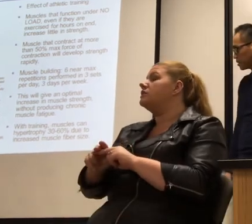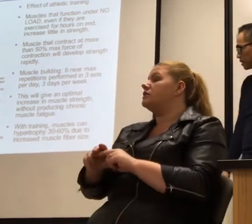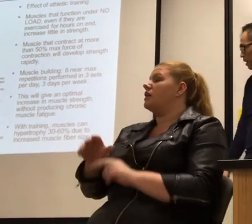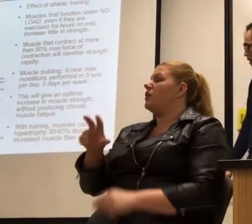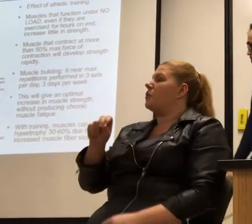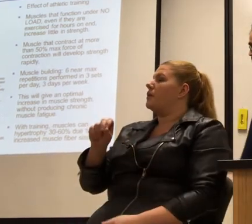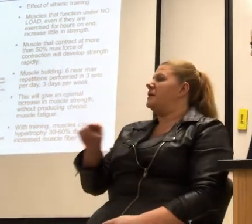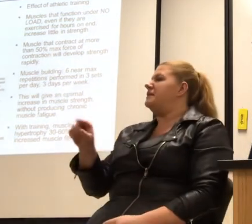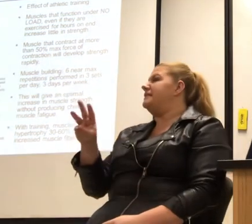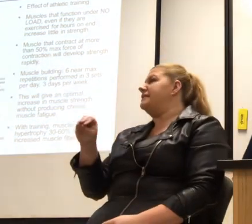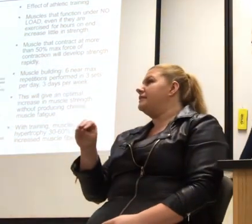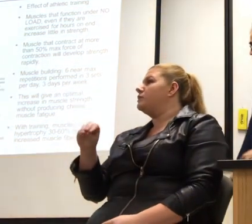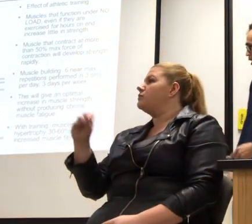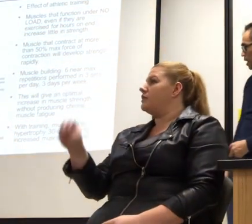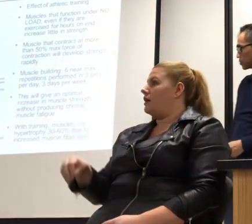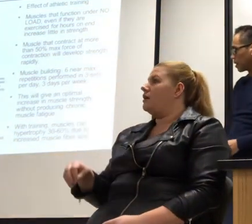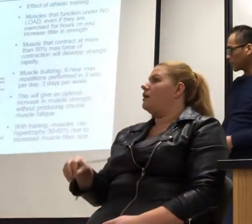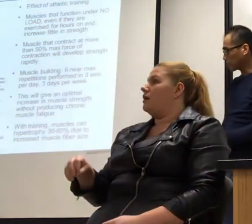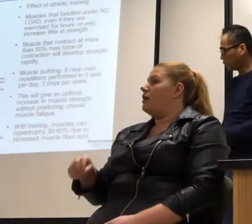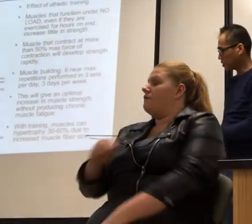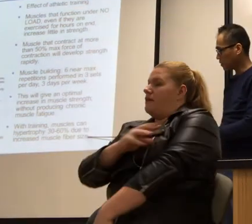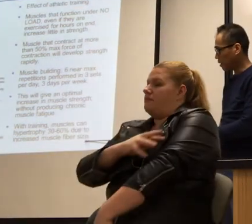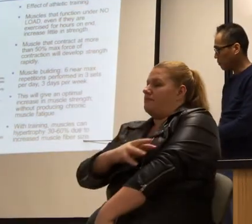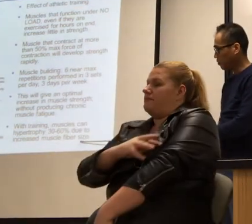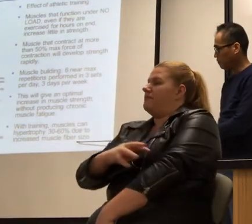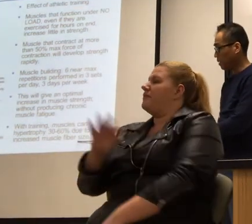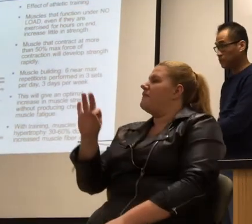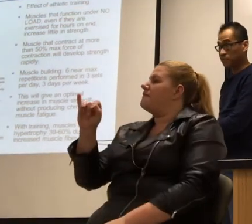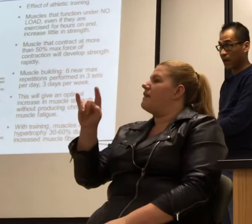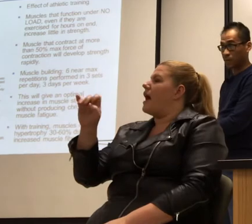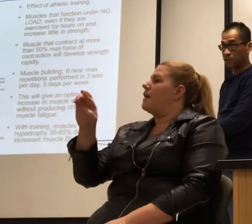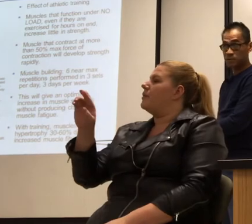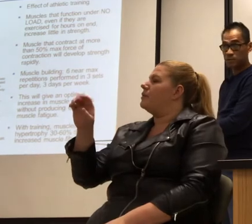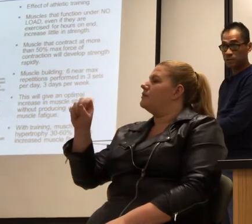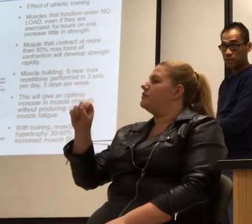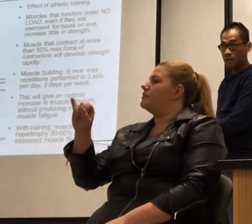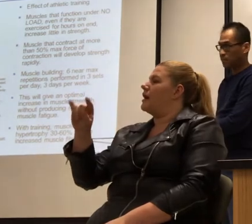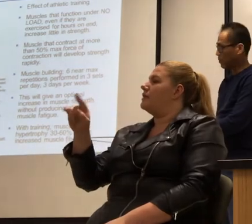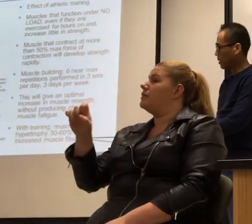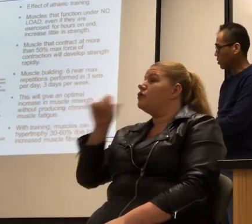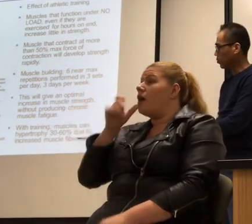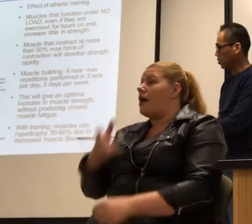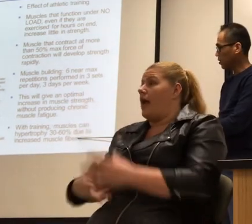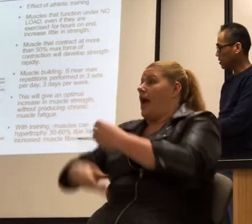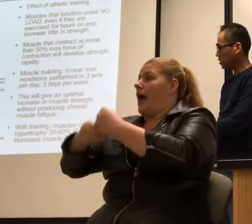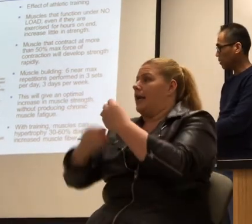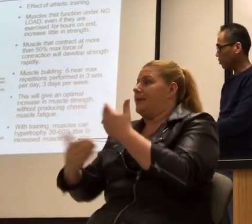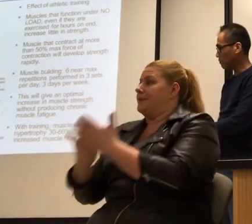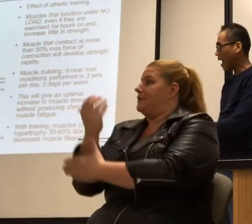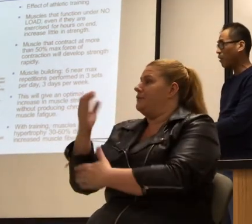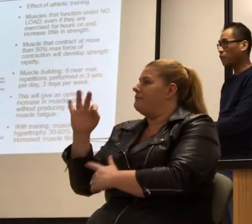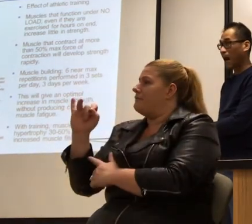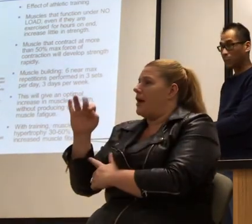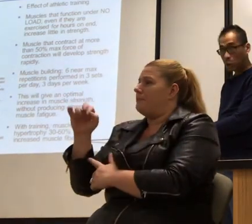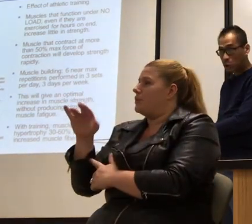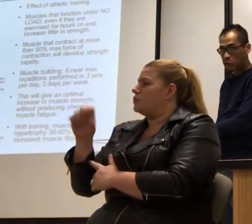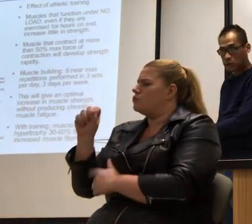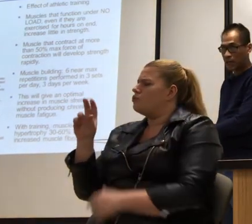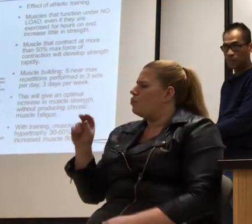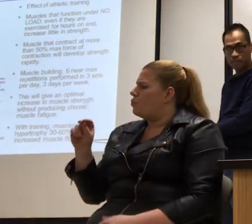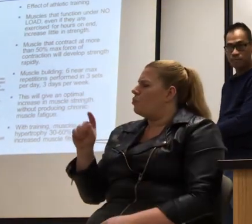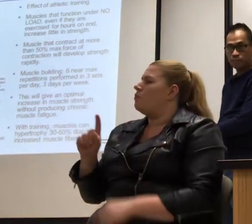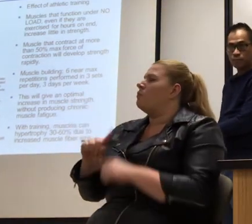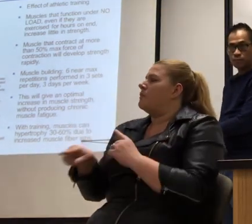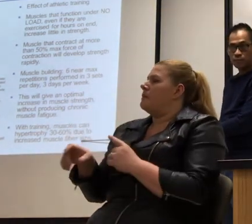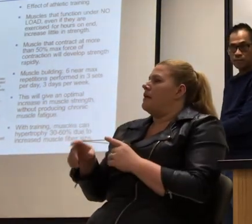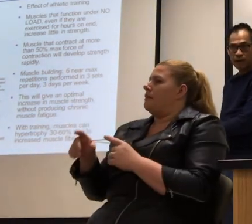to increase in fiber size. You're not increasing the number of muscle fibers, but maybe you're increasing the number of myofibrils